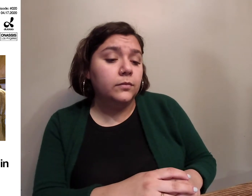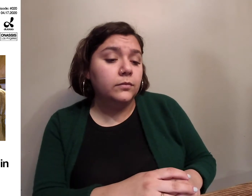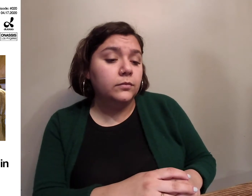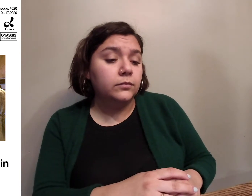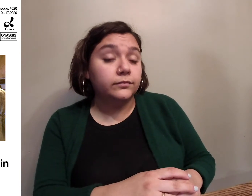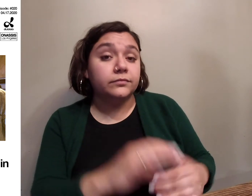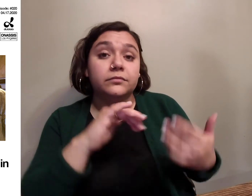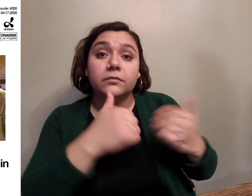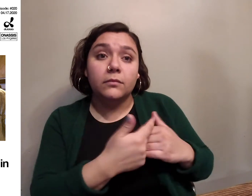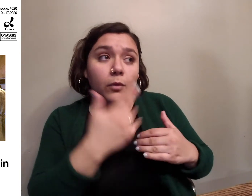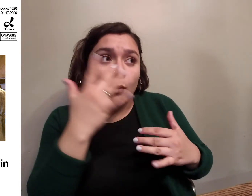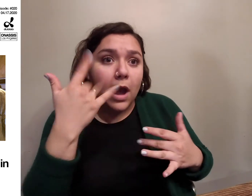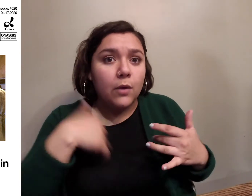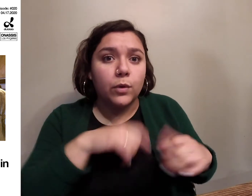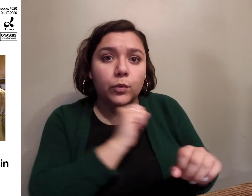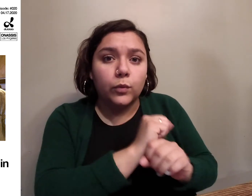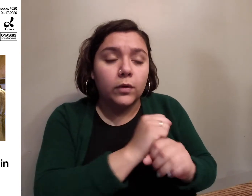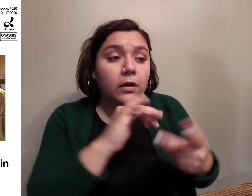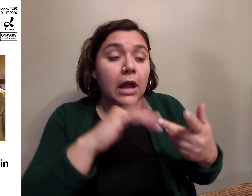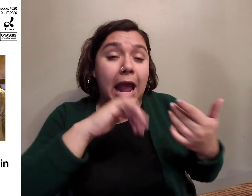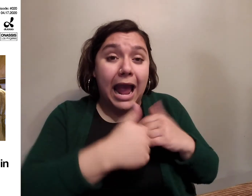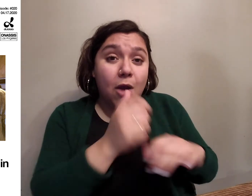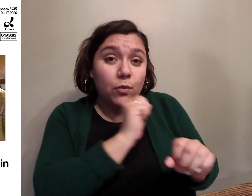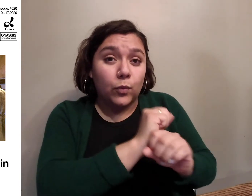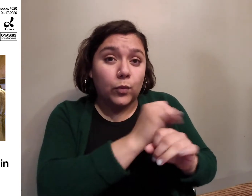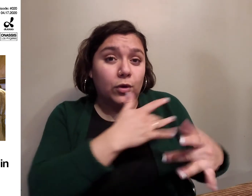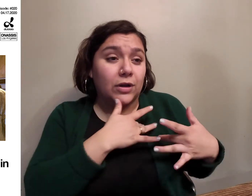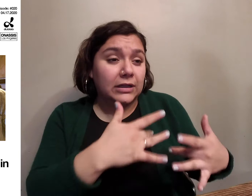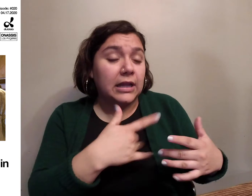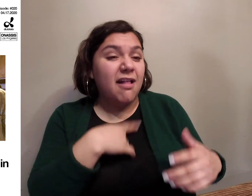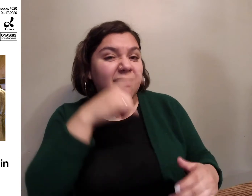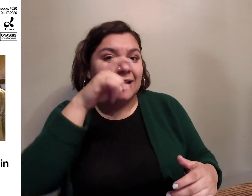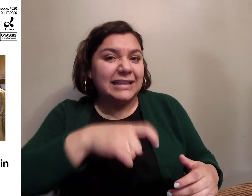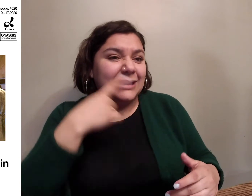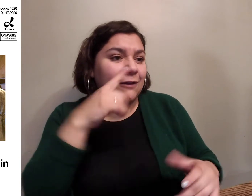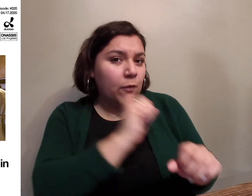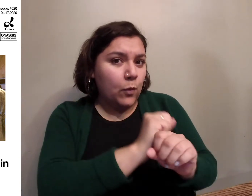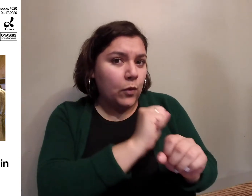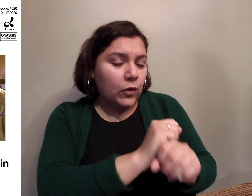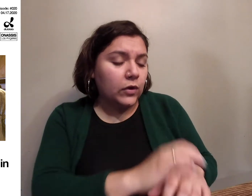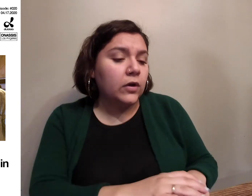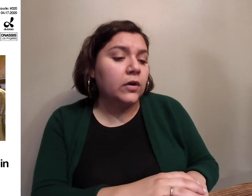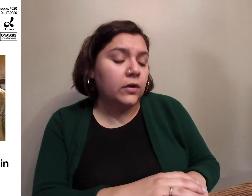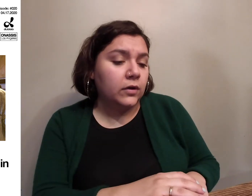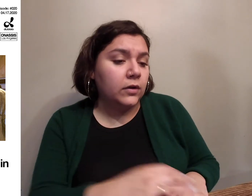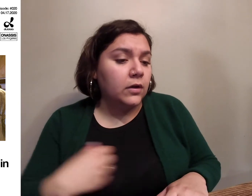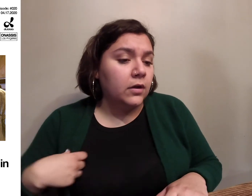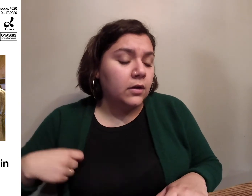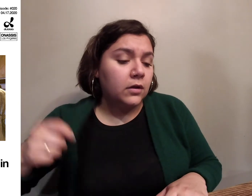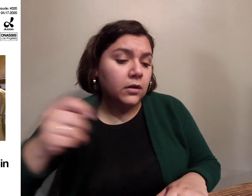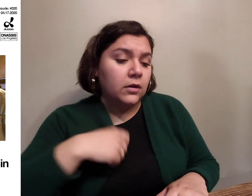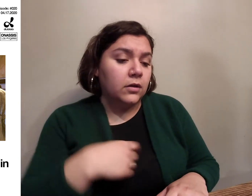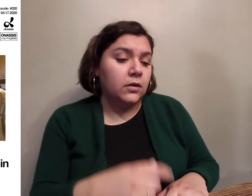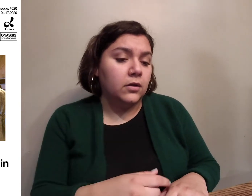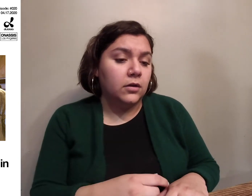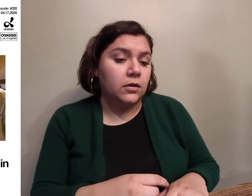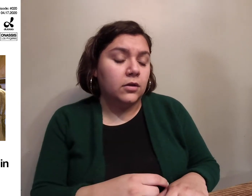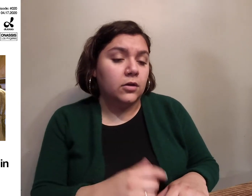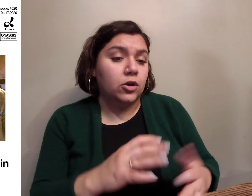we work, the necessity of work, learning that from your very